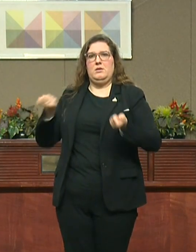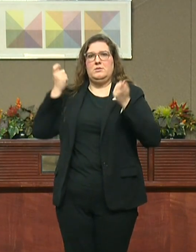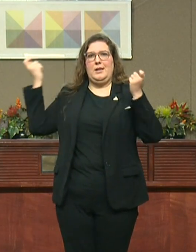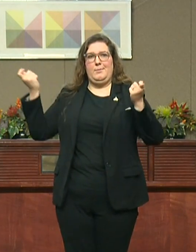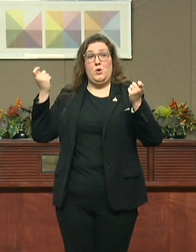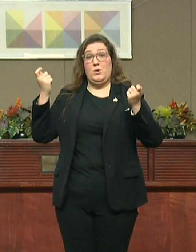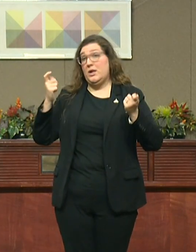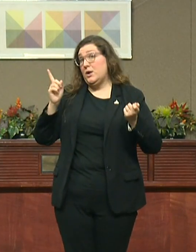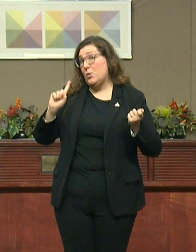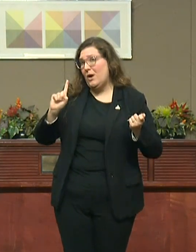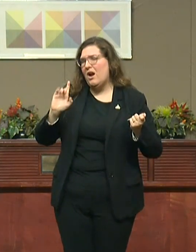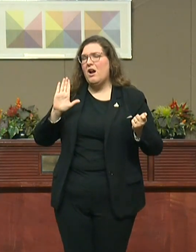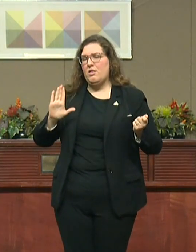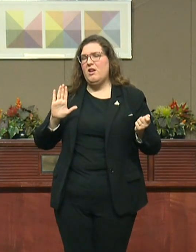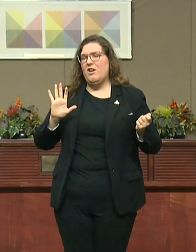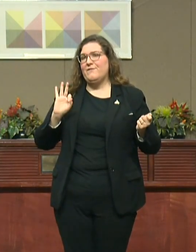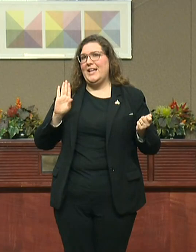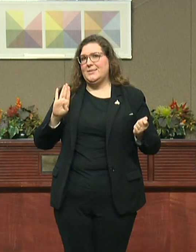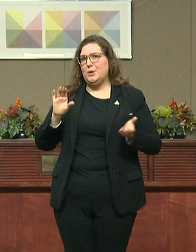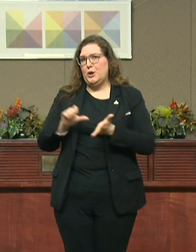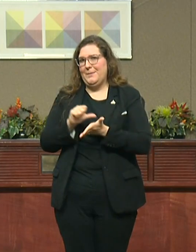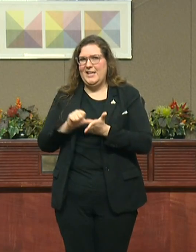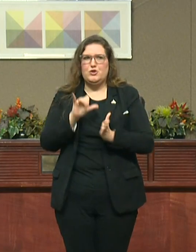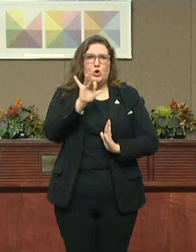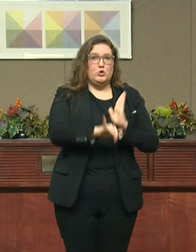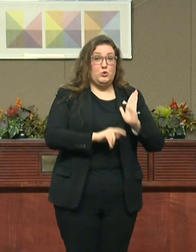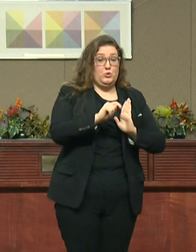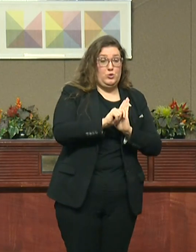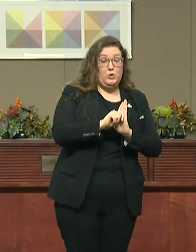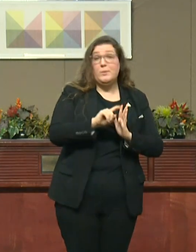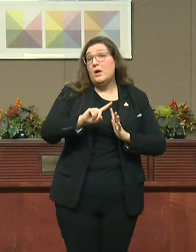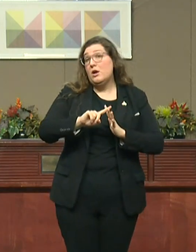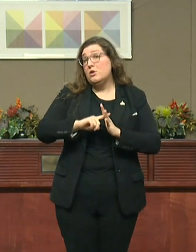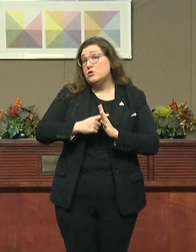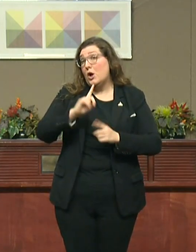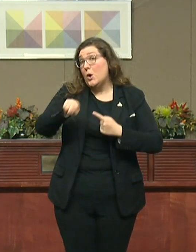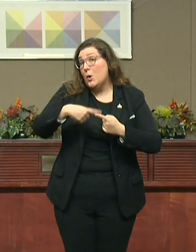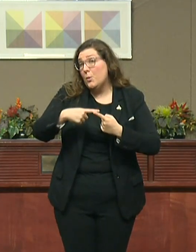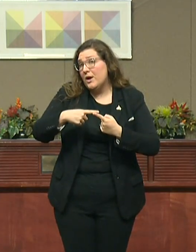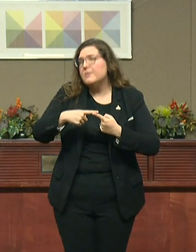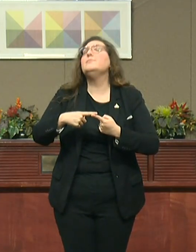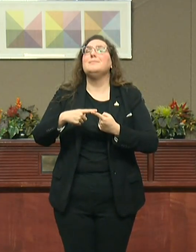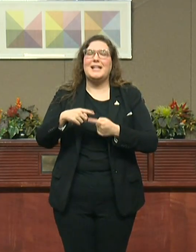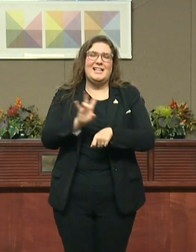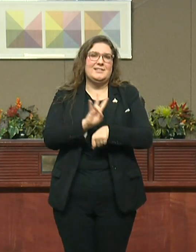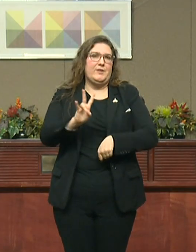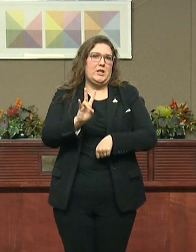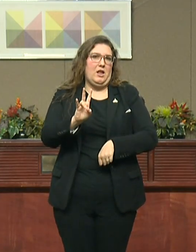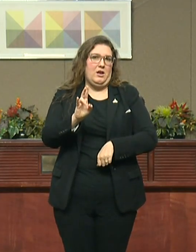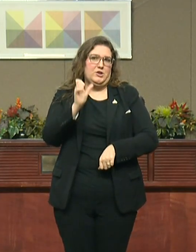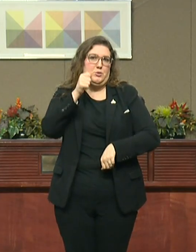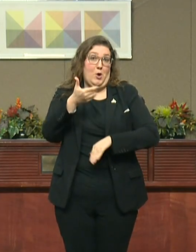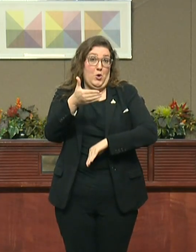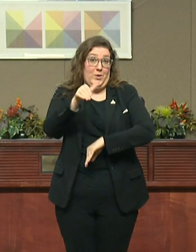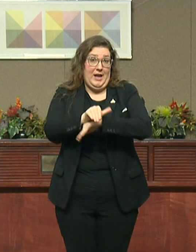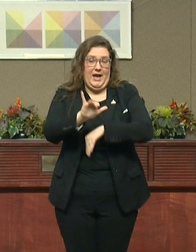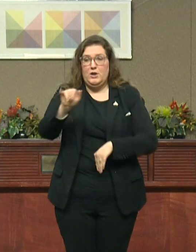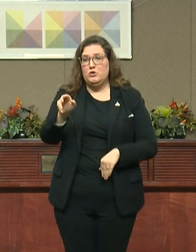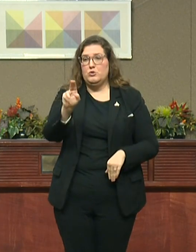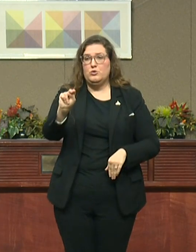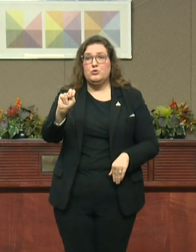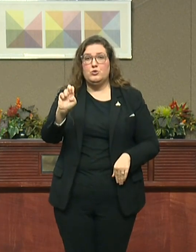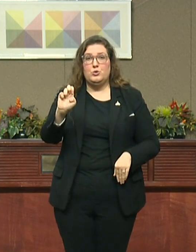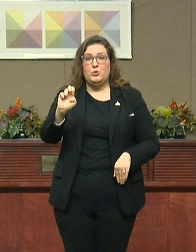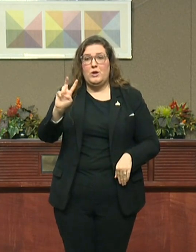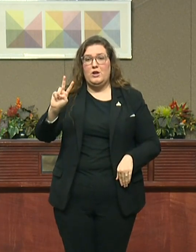YouTube beginning at 7 p.m. tomorrow. June the 12th, 2016 was